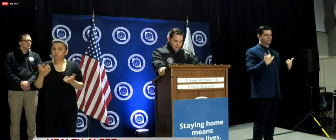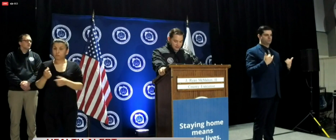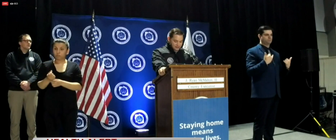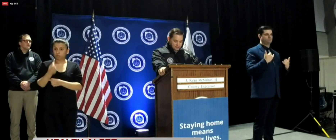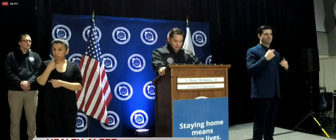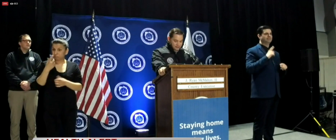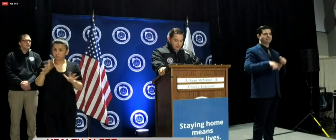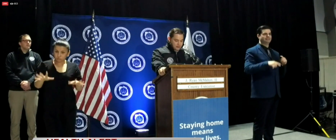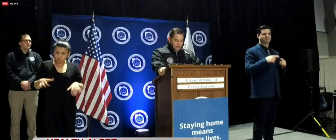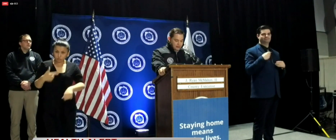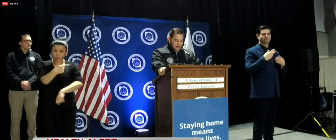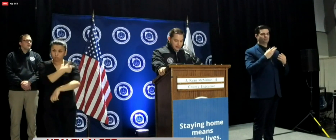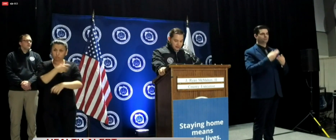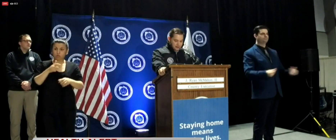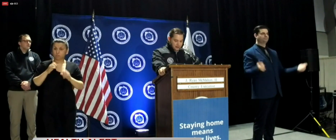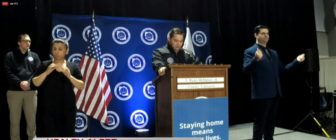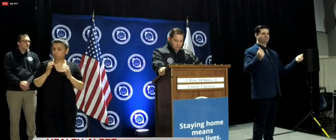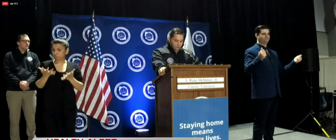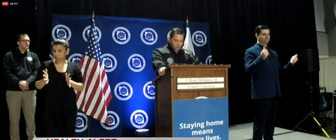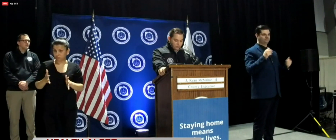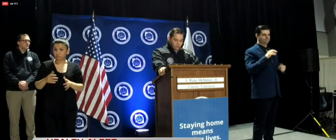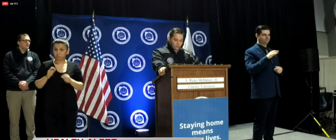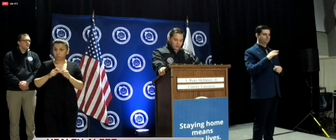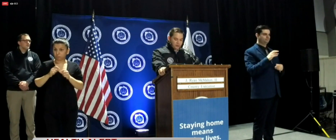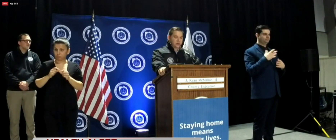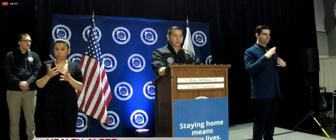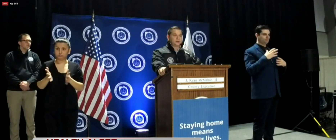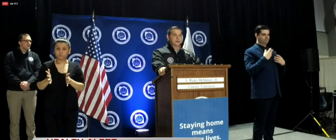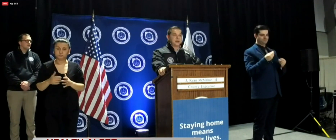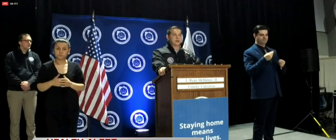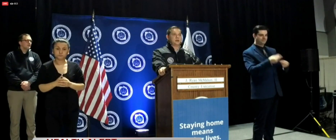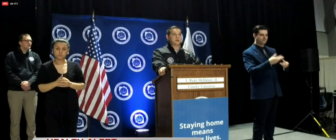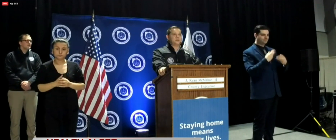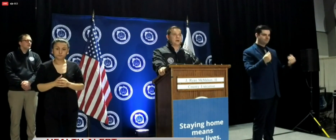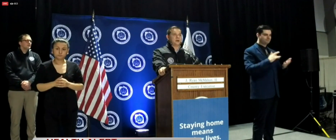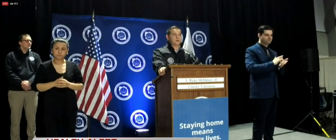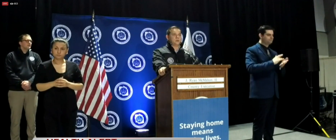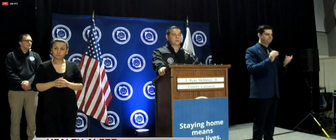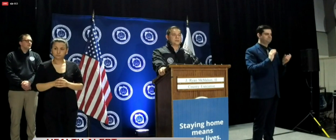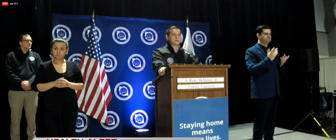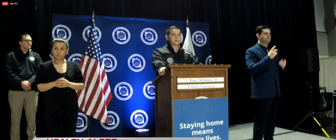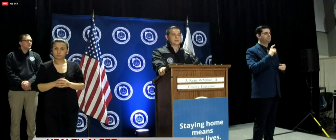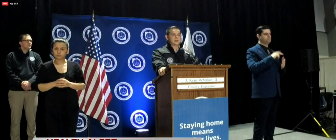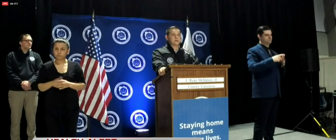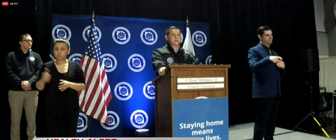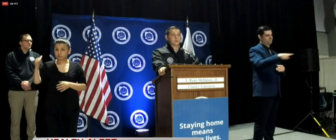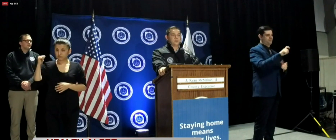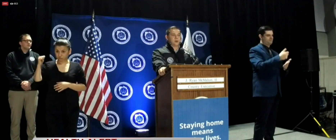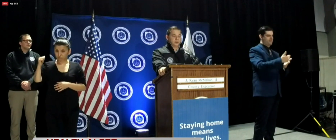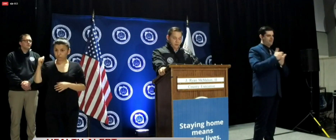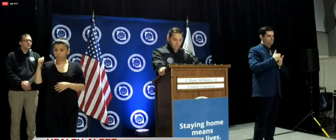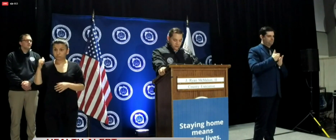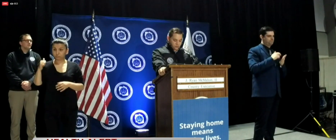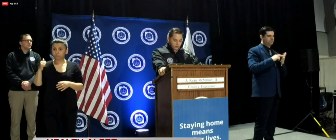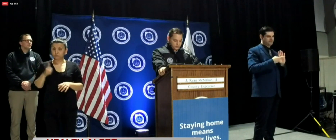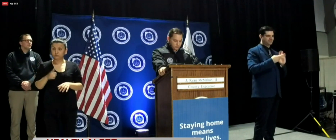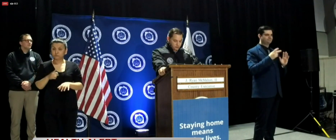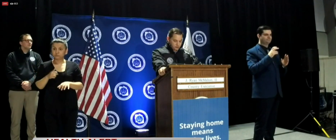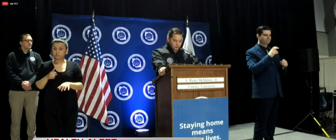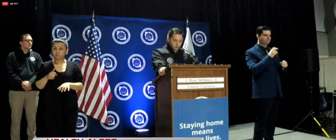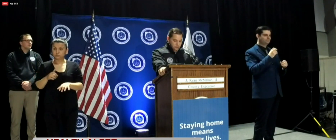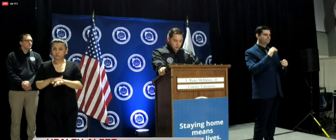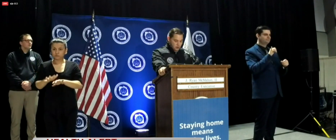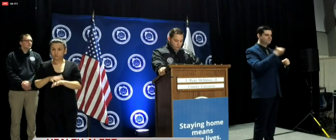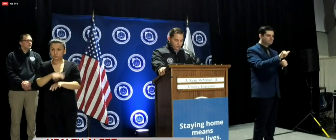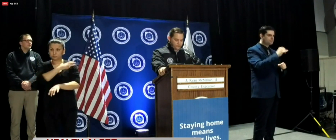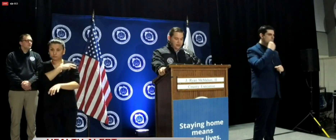Positive cases, again, we had a good day of releases from mandatory